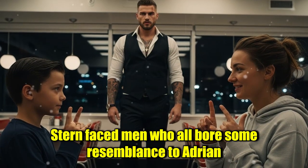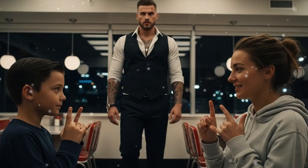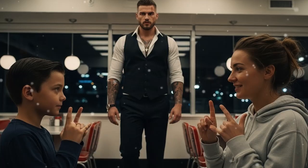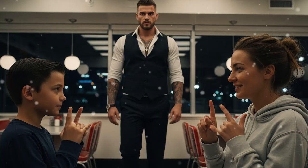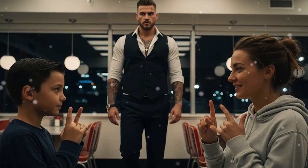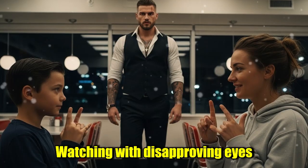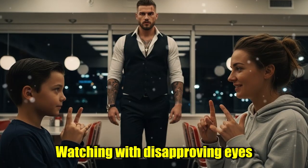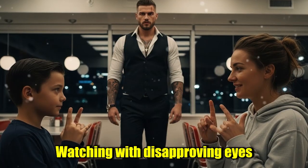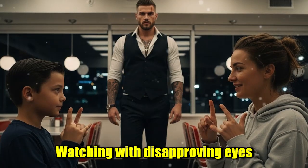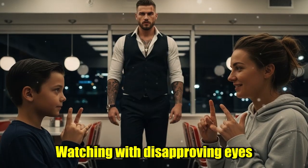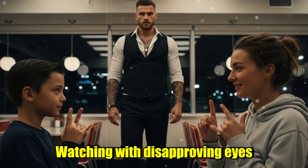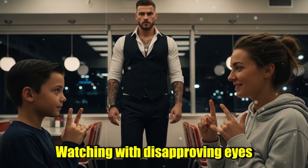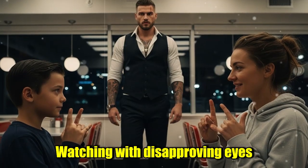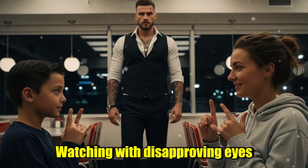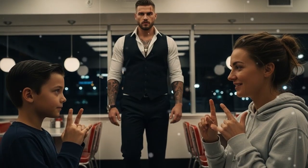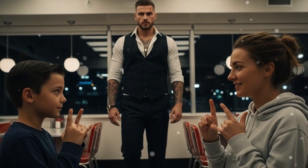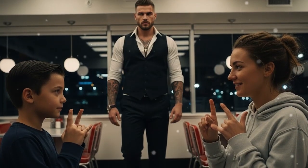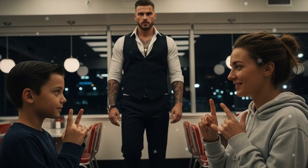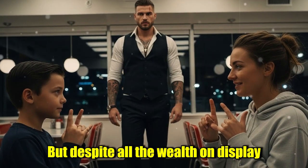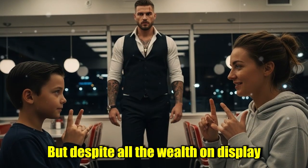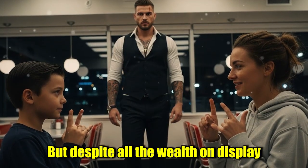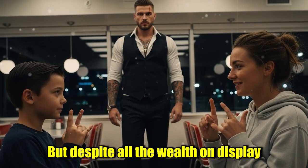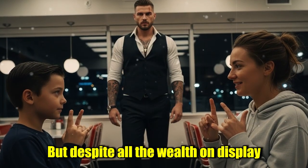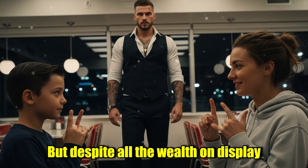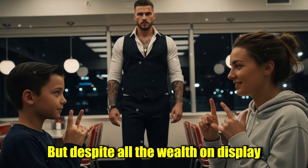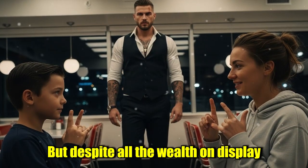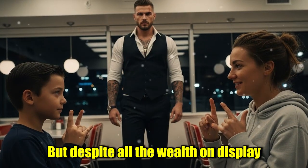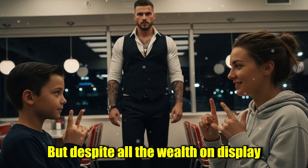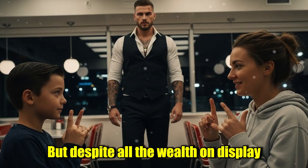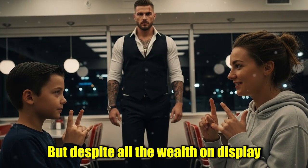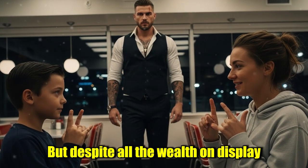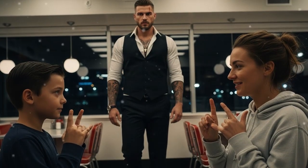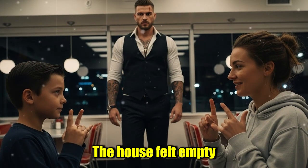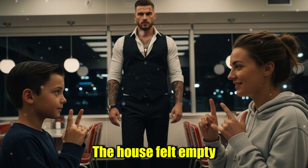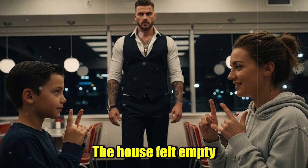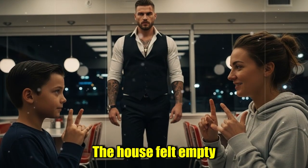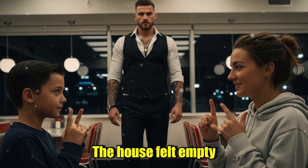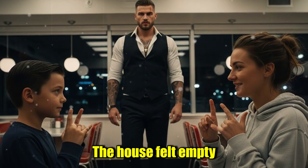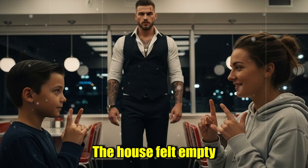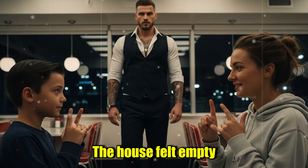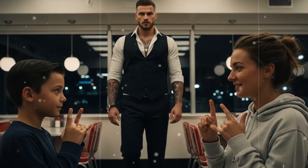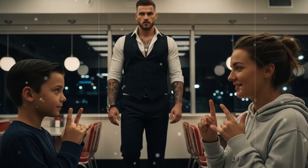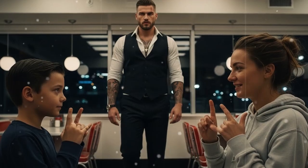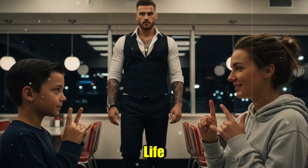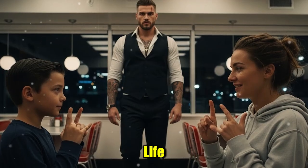Adrian, watching with disapproving eyes. But despite all the wealth on display, the house felt empty,